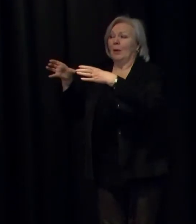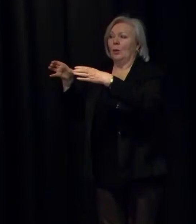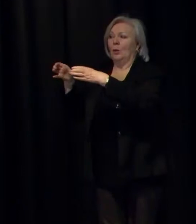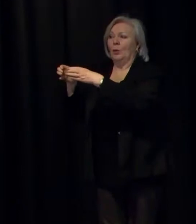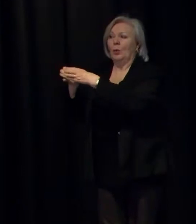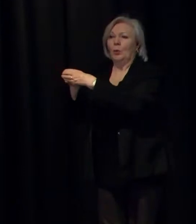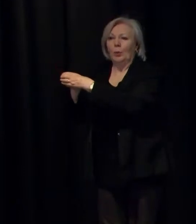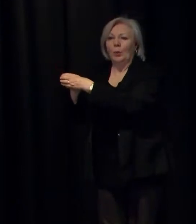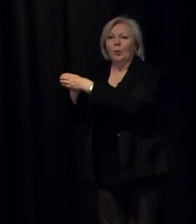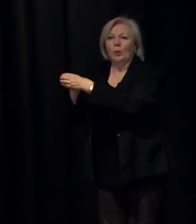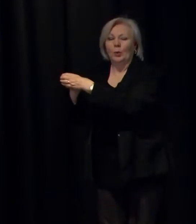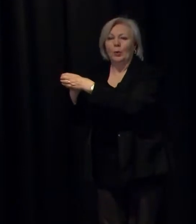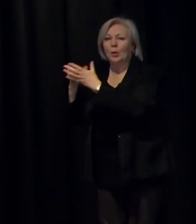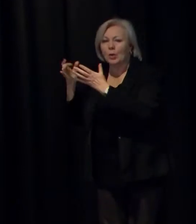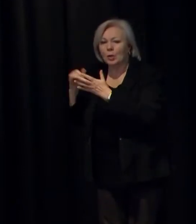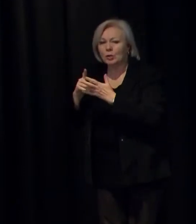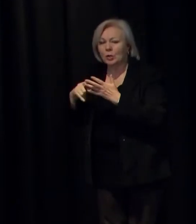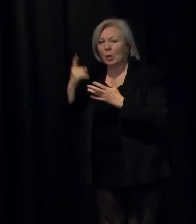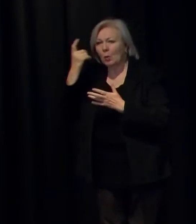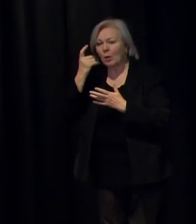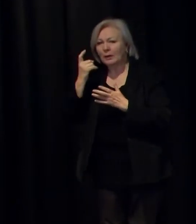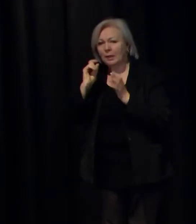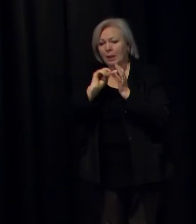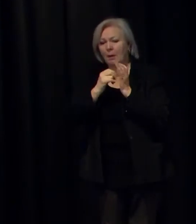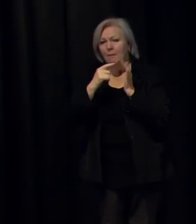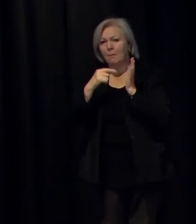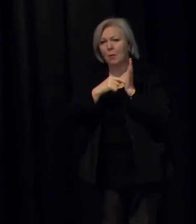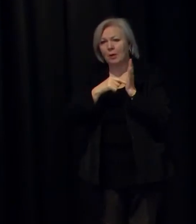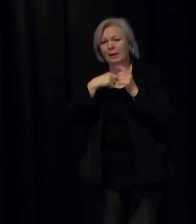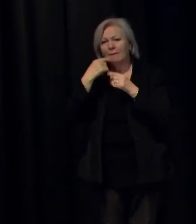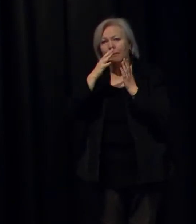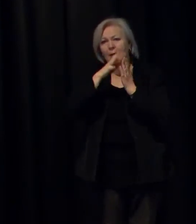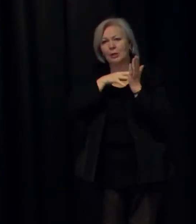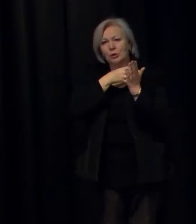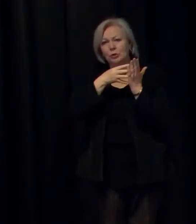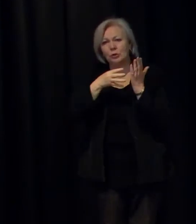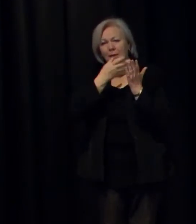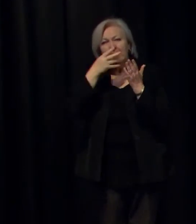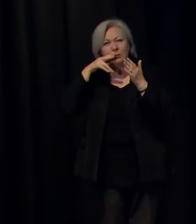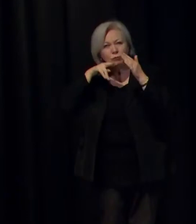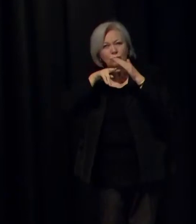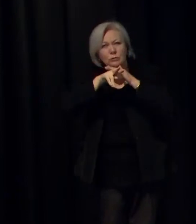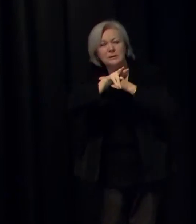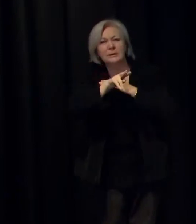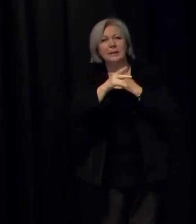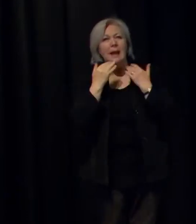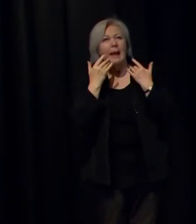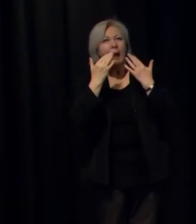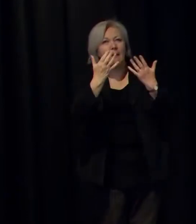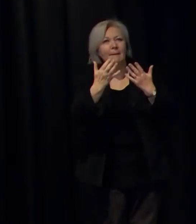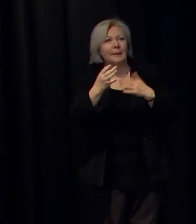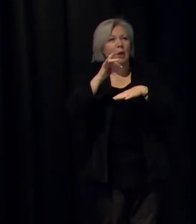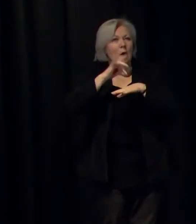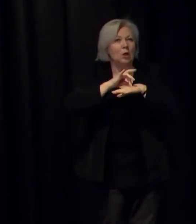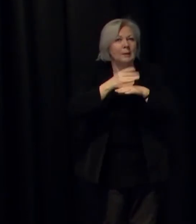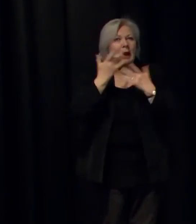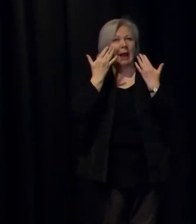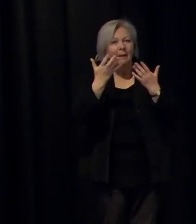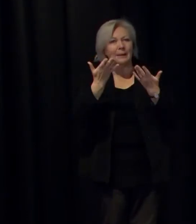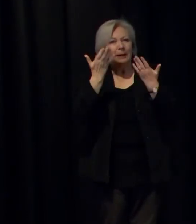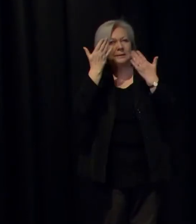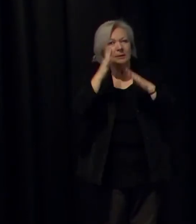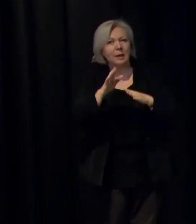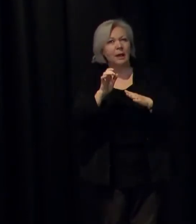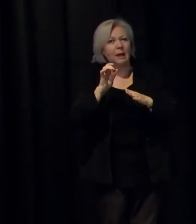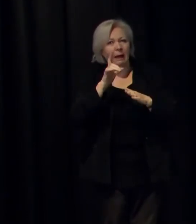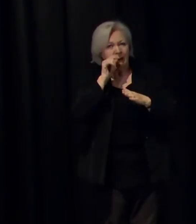ever realistic for Burnett to predict the numbers of hospitalisations and deaths that they did just a few weeks ago? Yeah, I